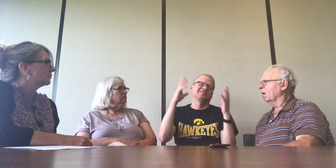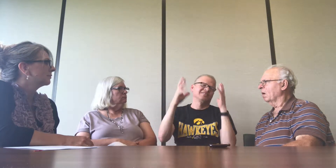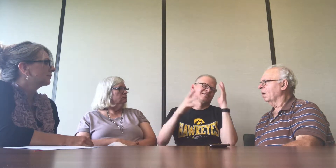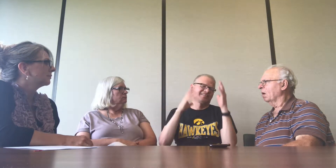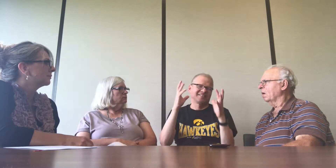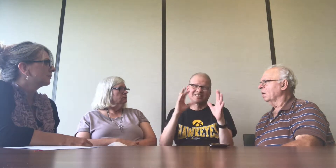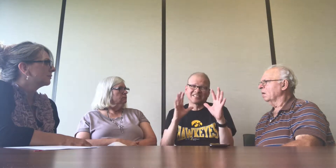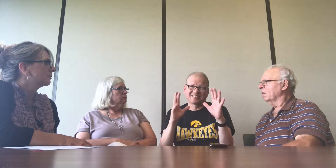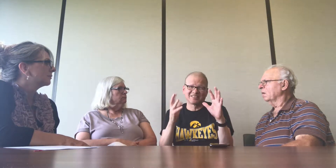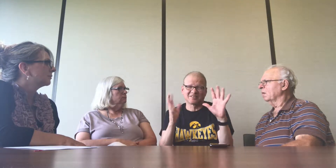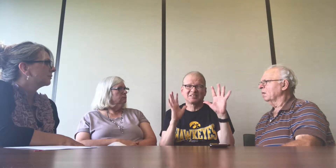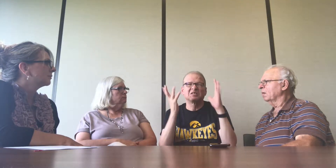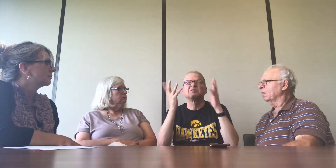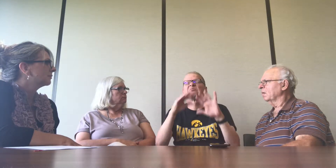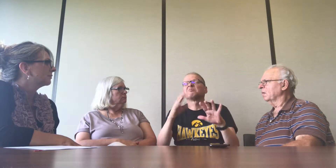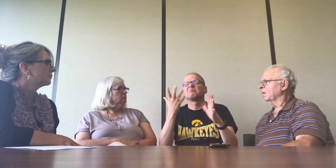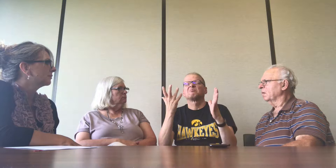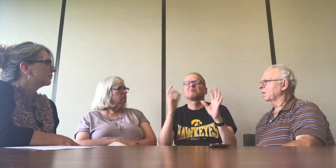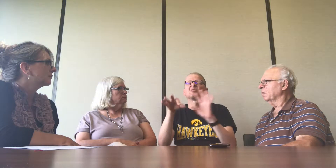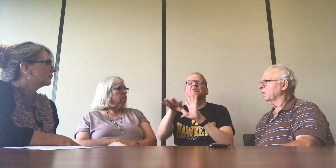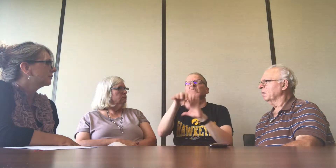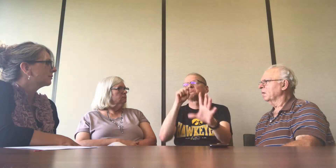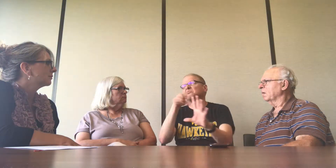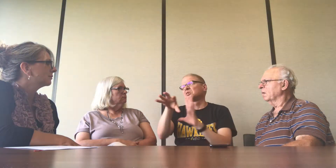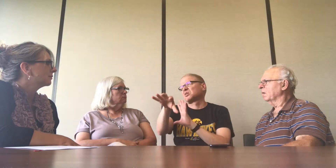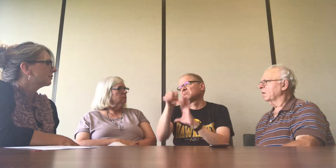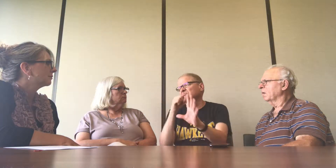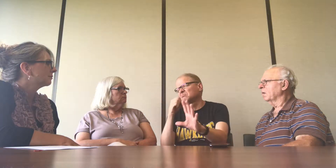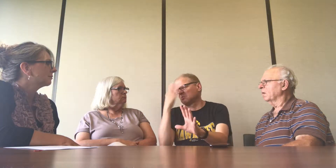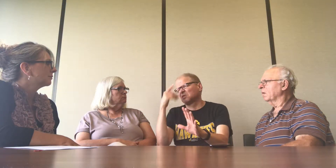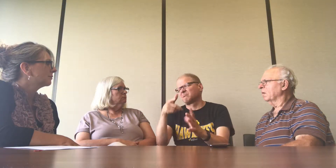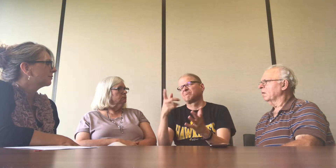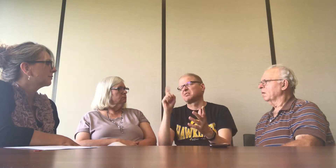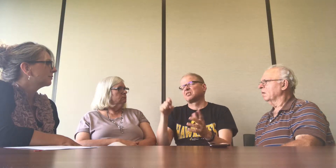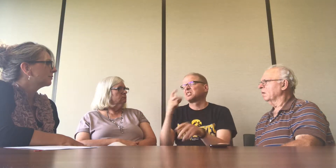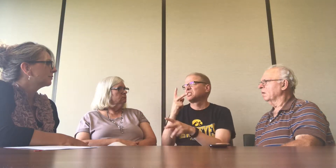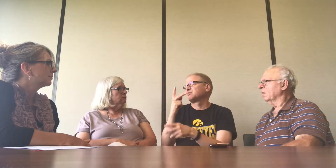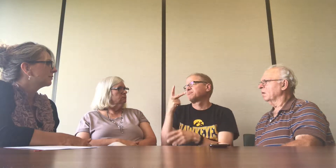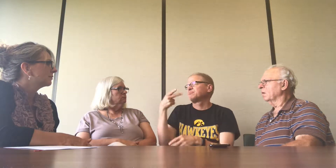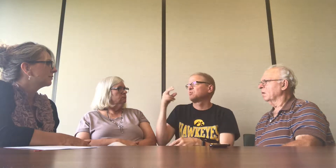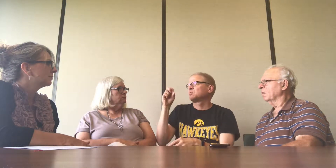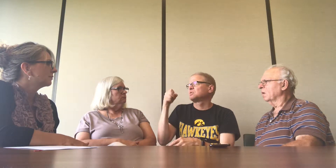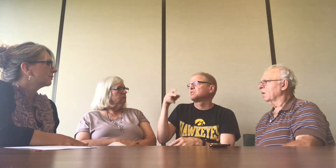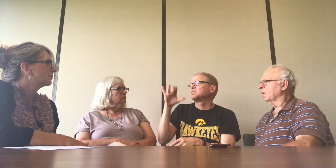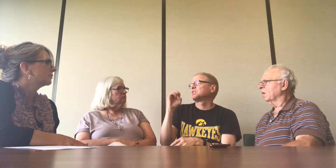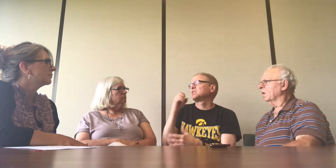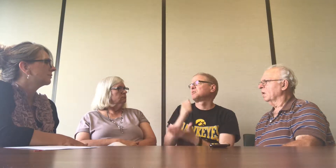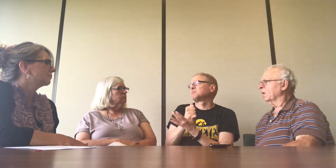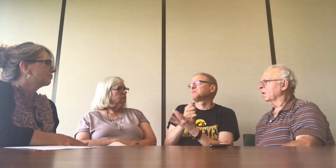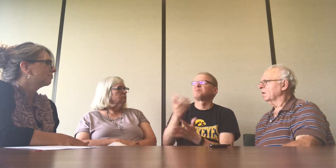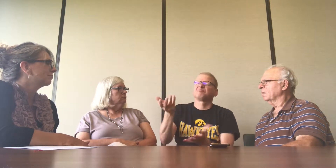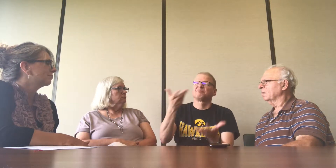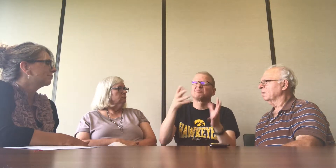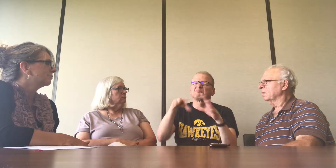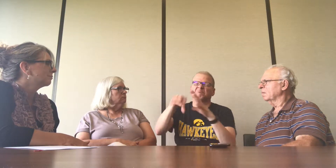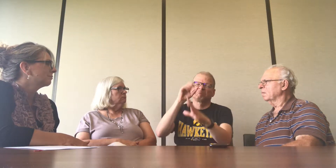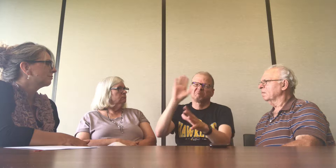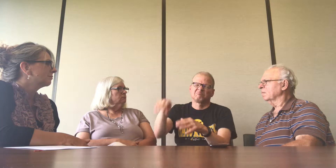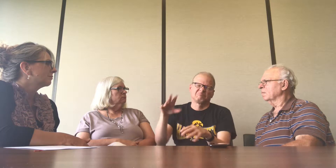not have much experience, and the communication was bad. We ended up taking him out of